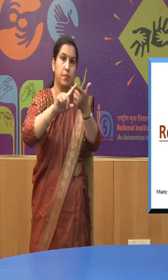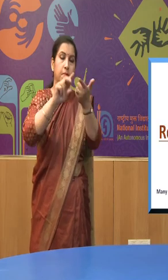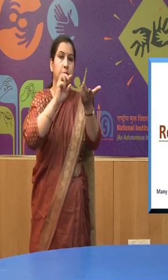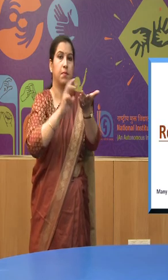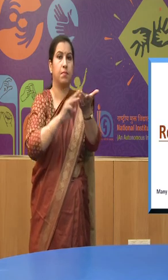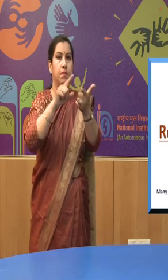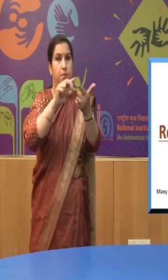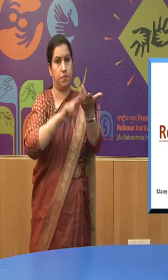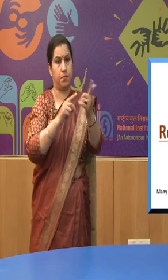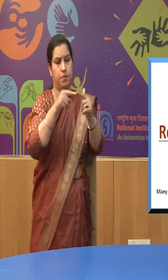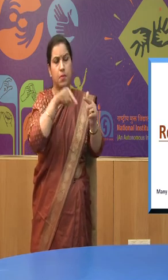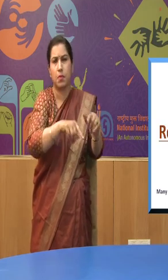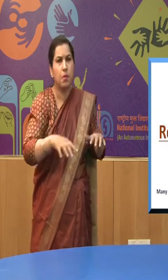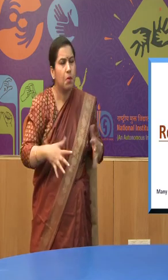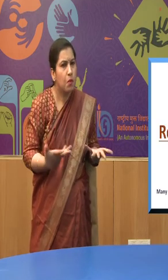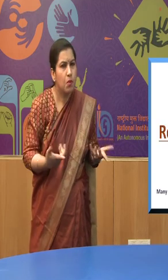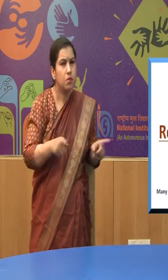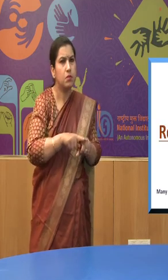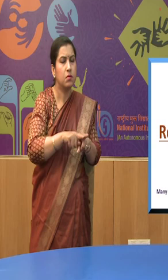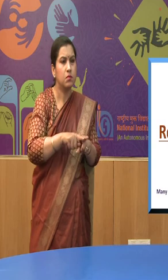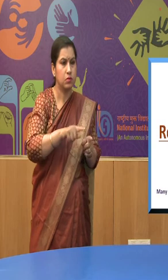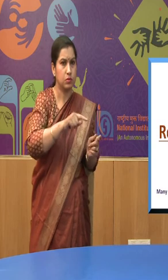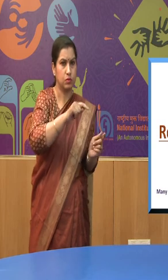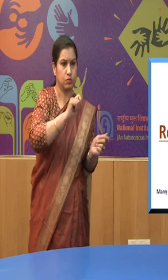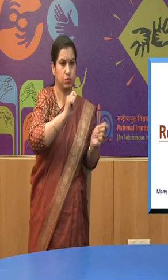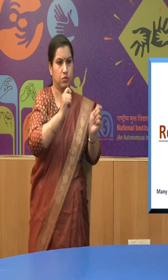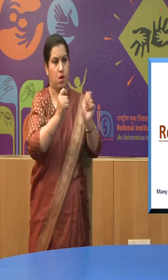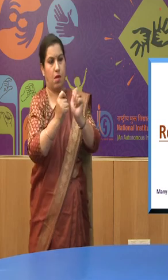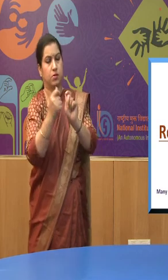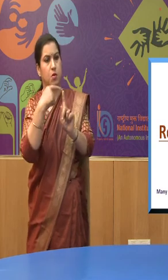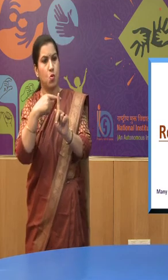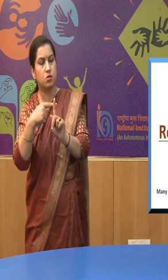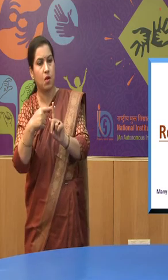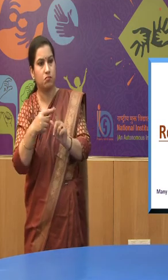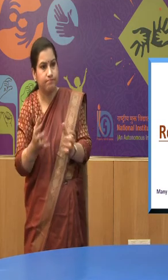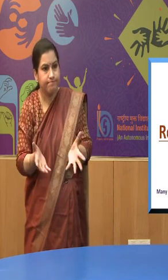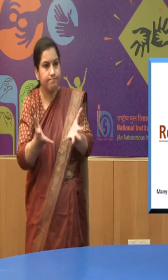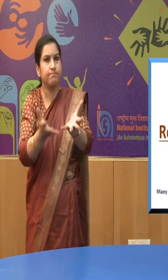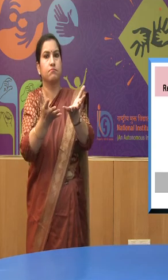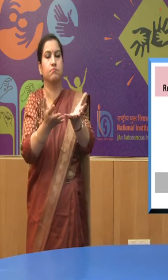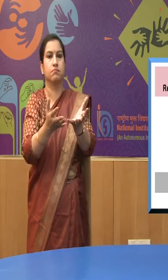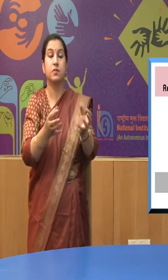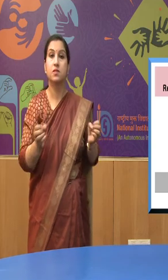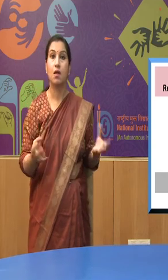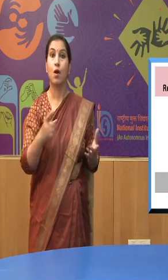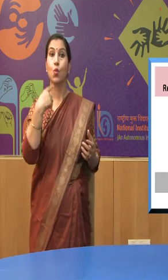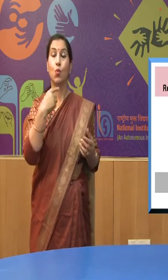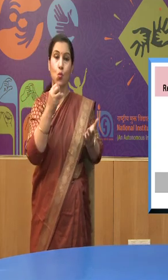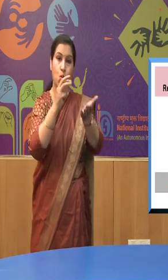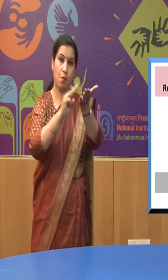This was a movement to reform Christianity started by Martin Luther